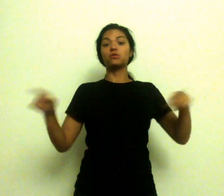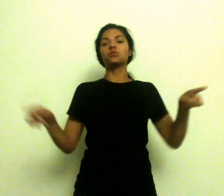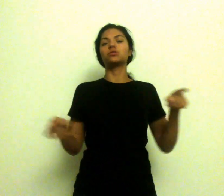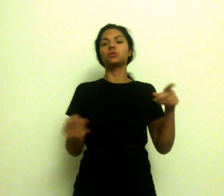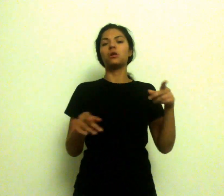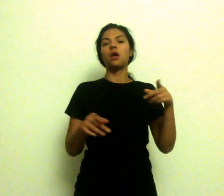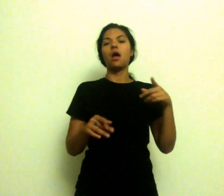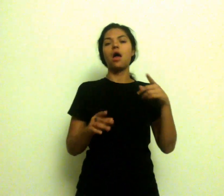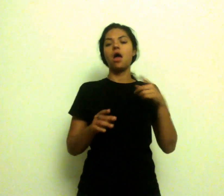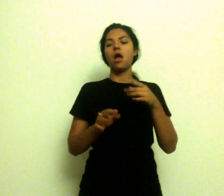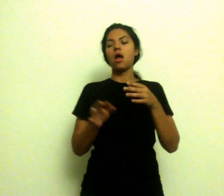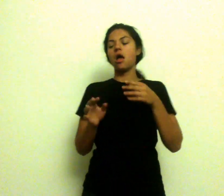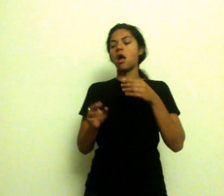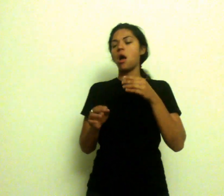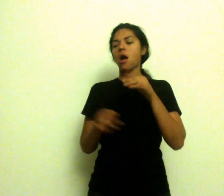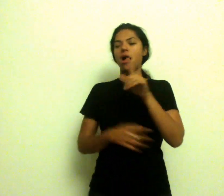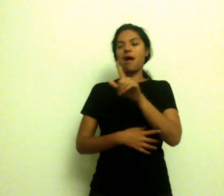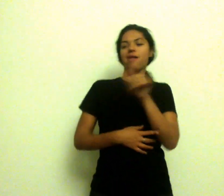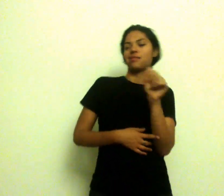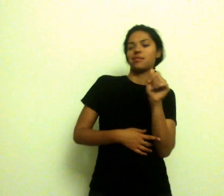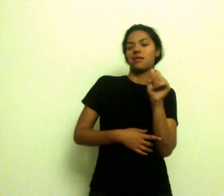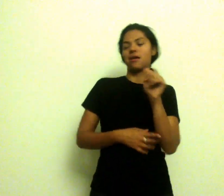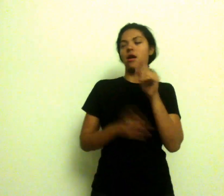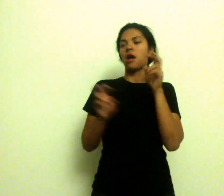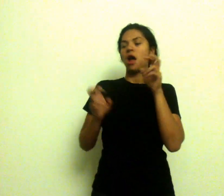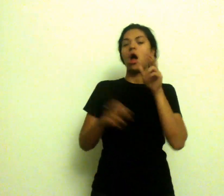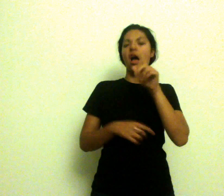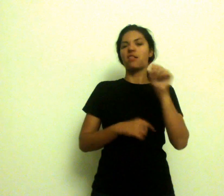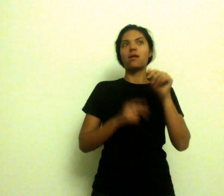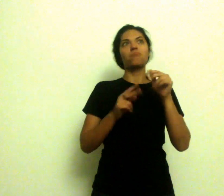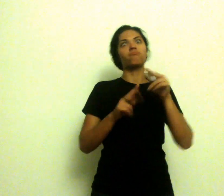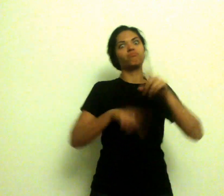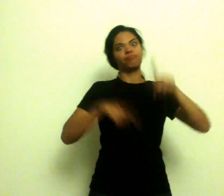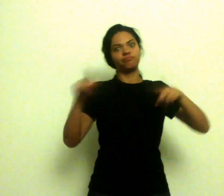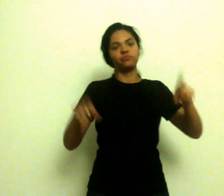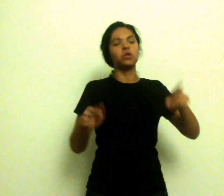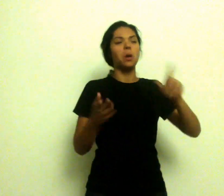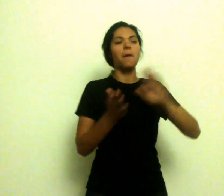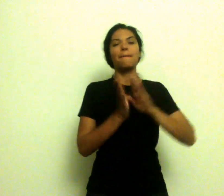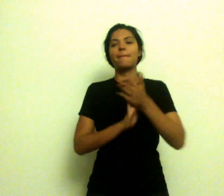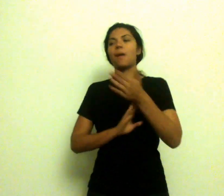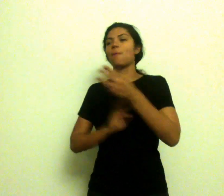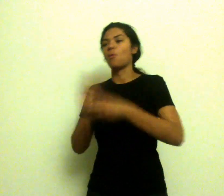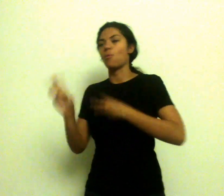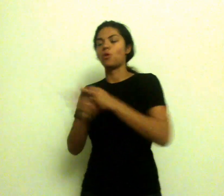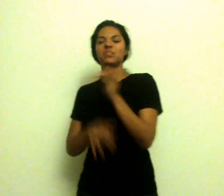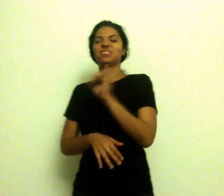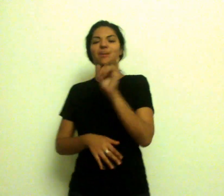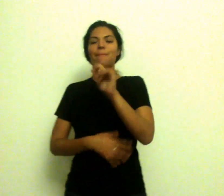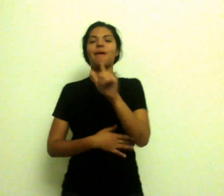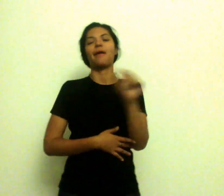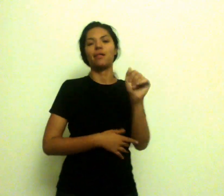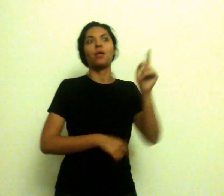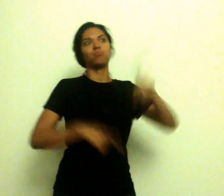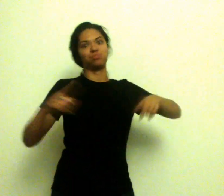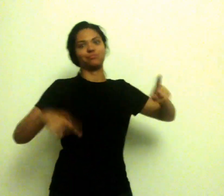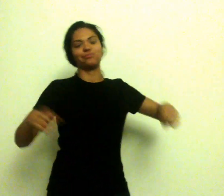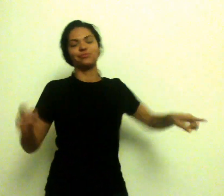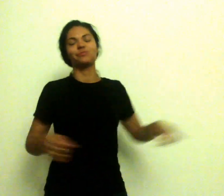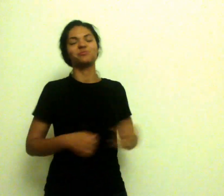world. But Peter Wagner talks about pluralization on the streets of Los Angeles, where there is a fast food outlet owned by